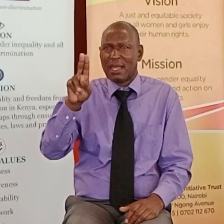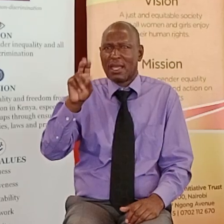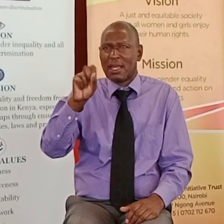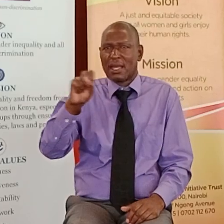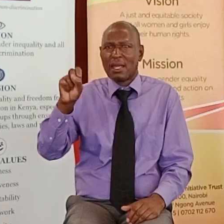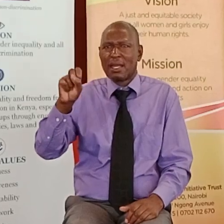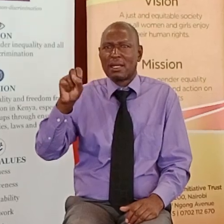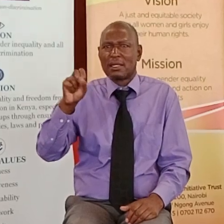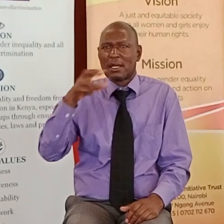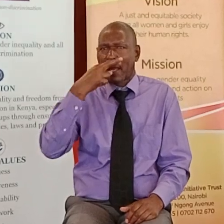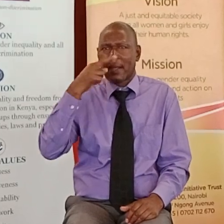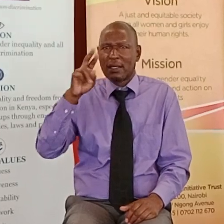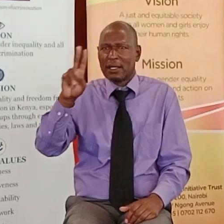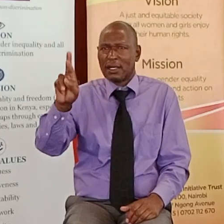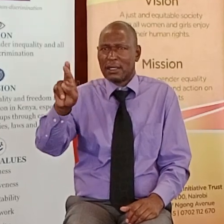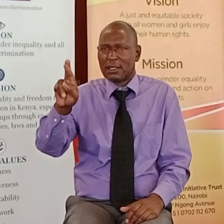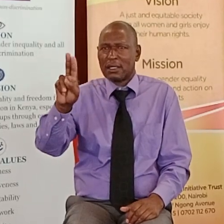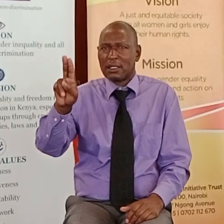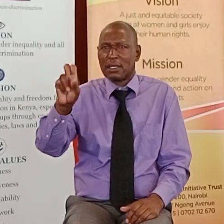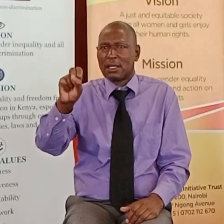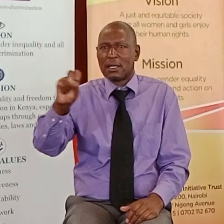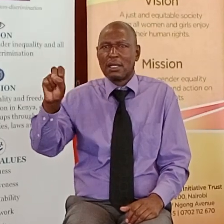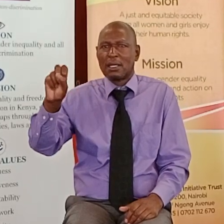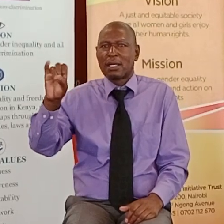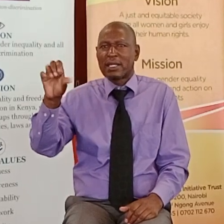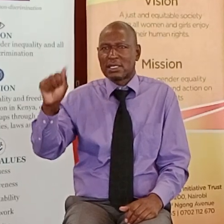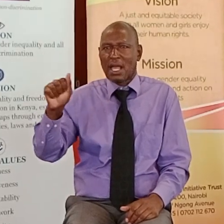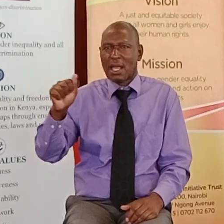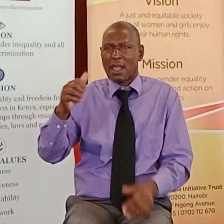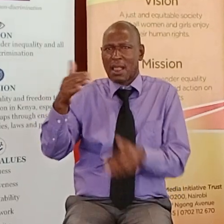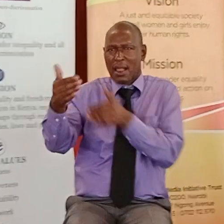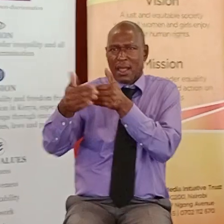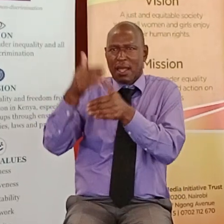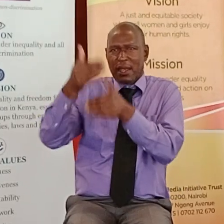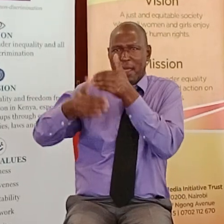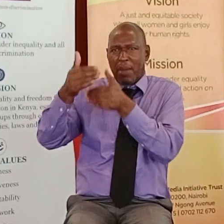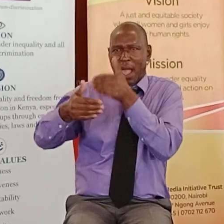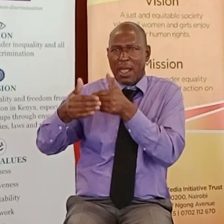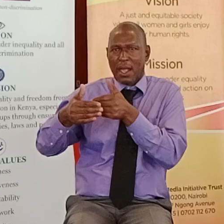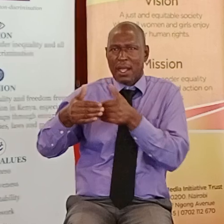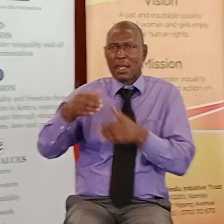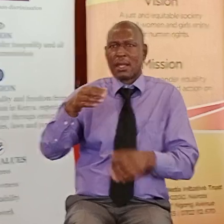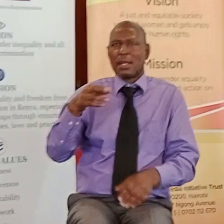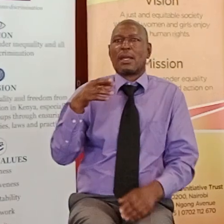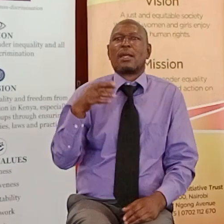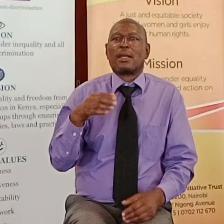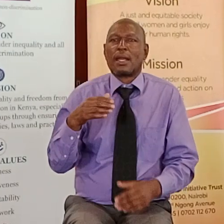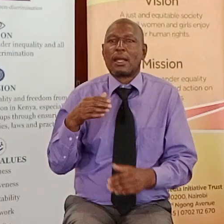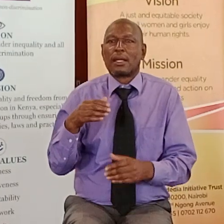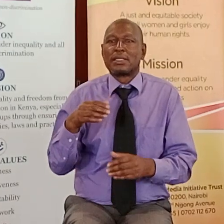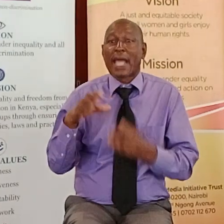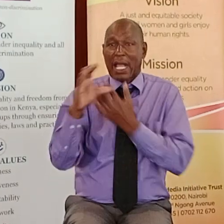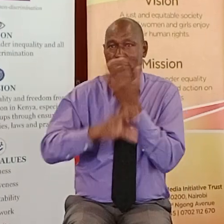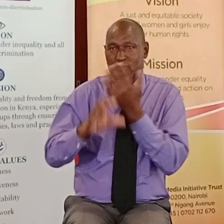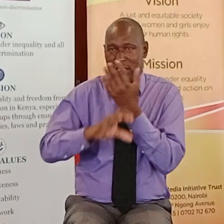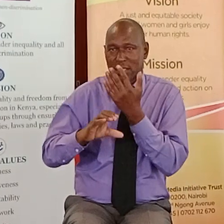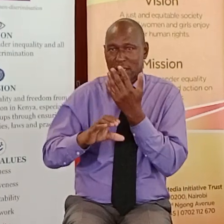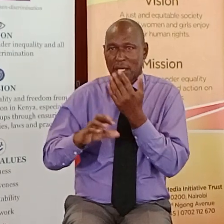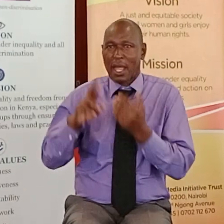to Ukraine. Yes, so that is where the COP will be happening. And so there are